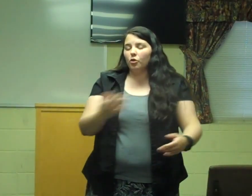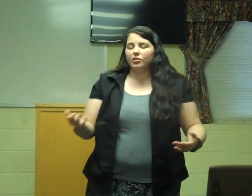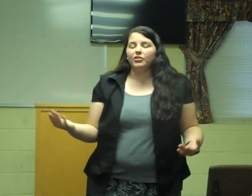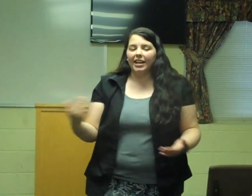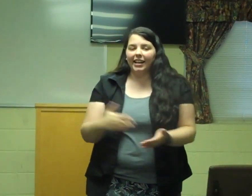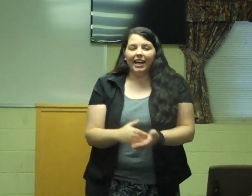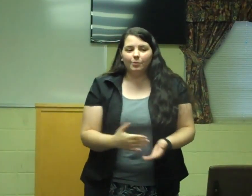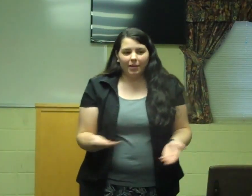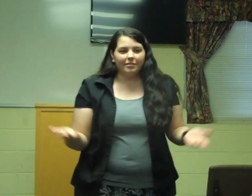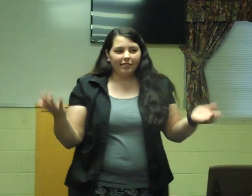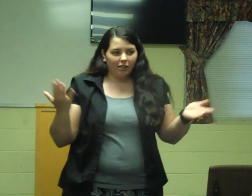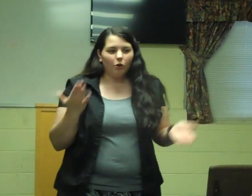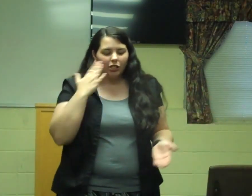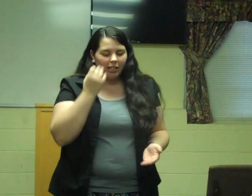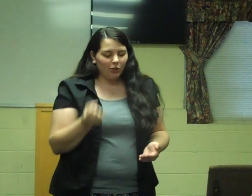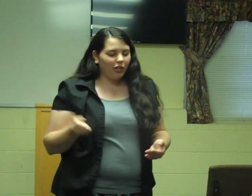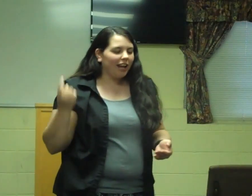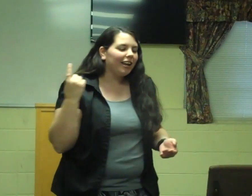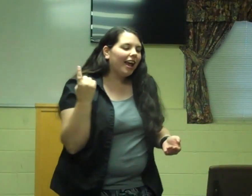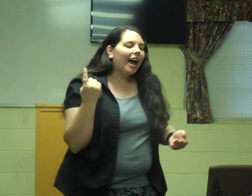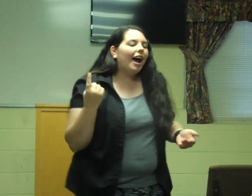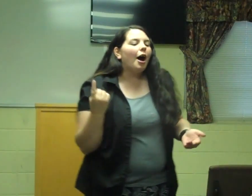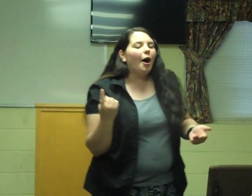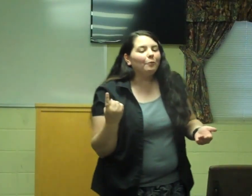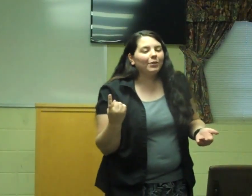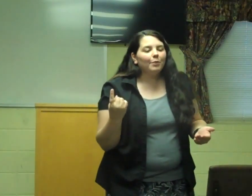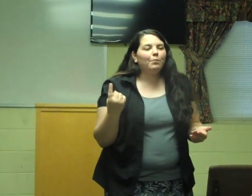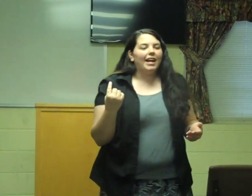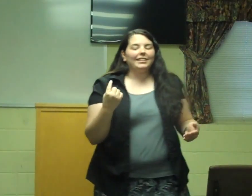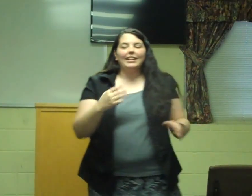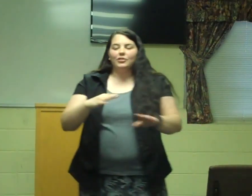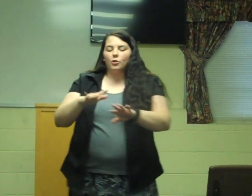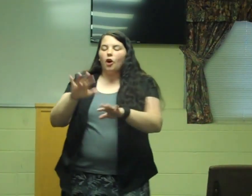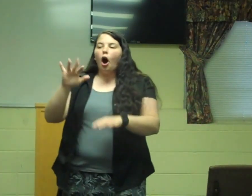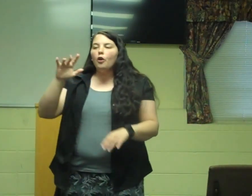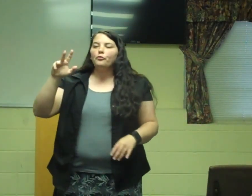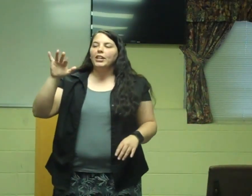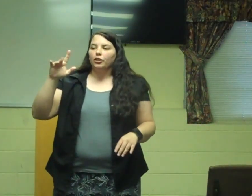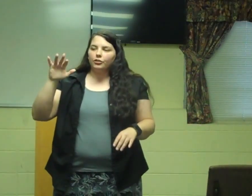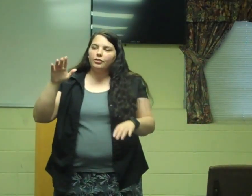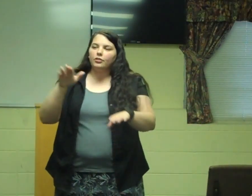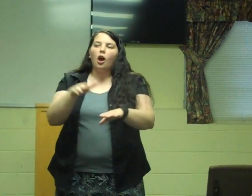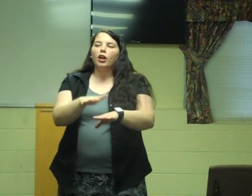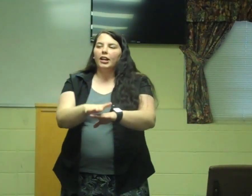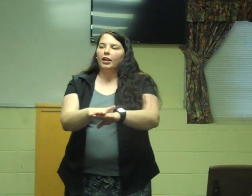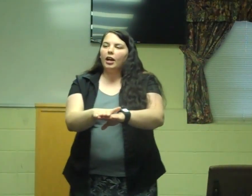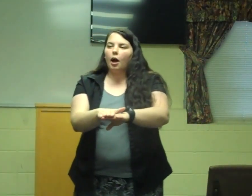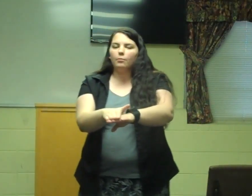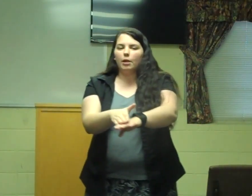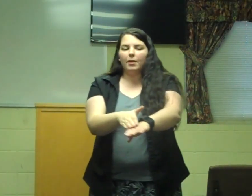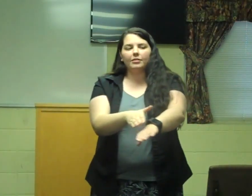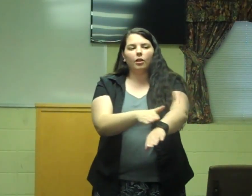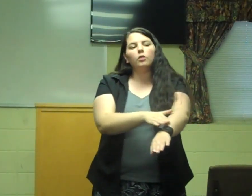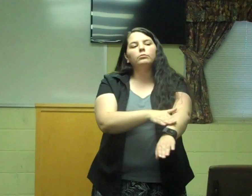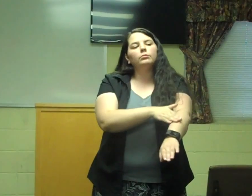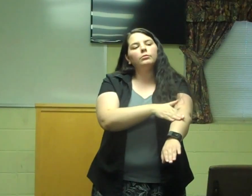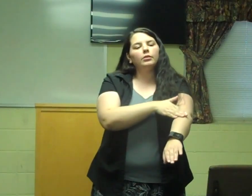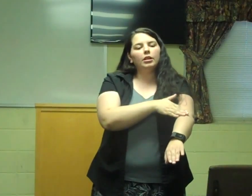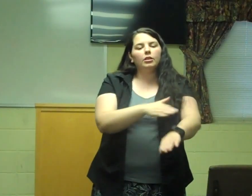course, they'll sign it again because they know you didn't understand. But so it's all fingers are going to come and make slow.